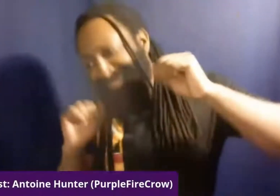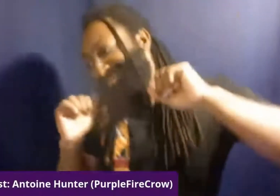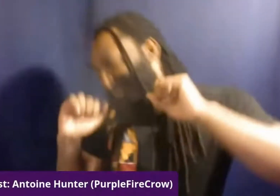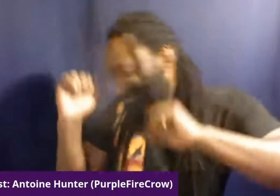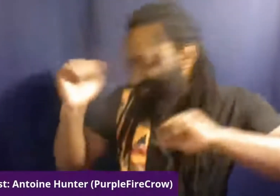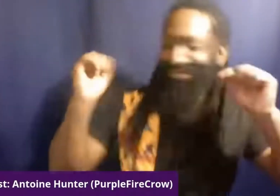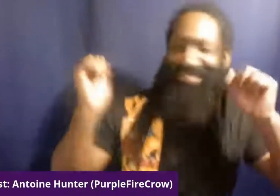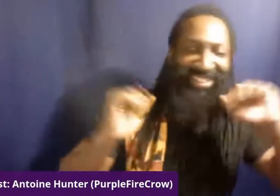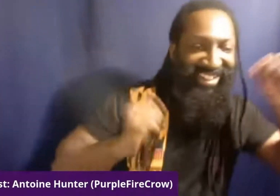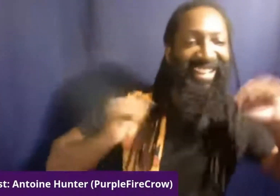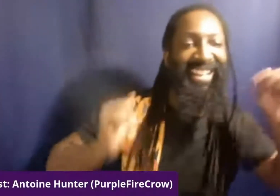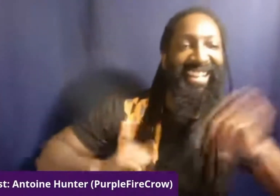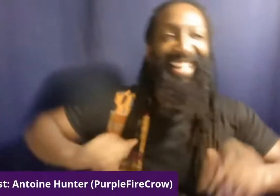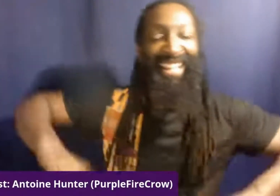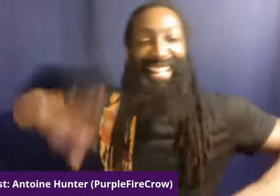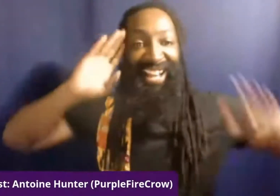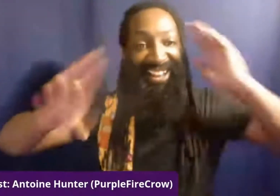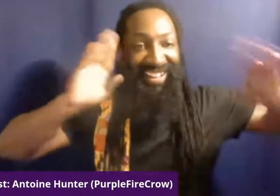Some people ready.